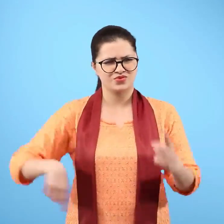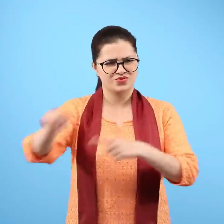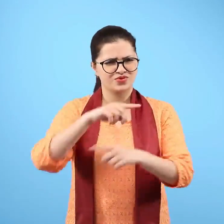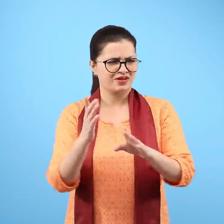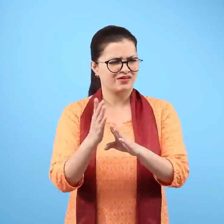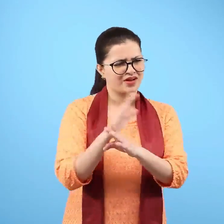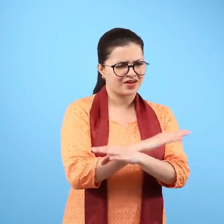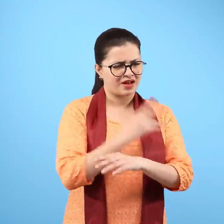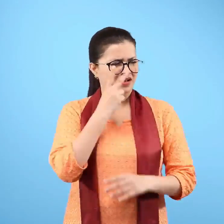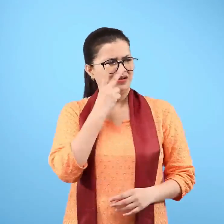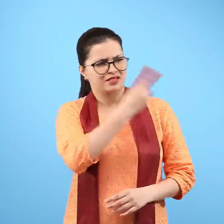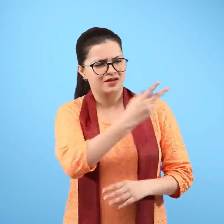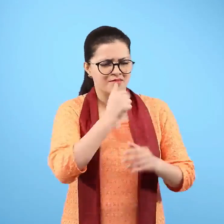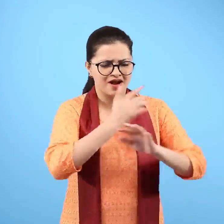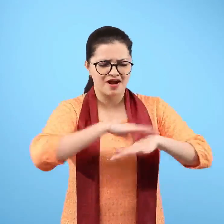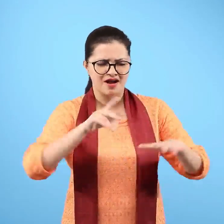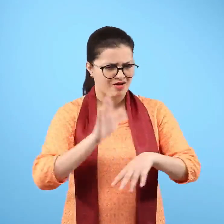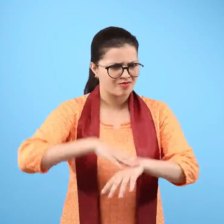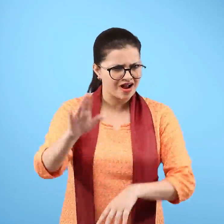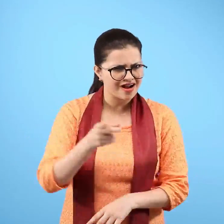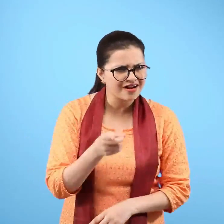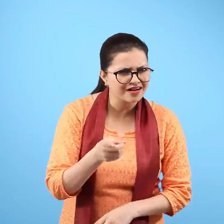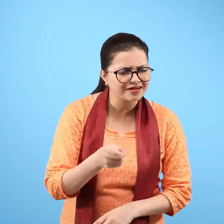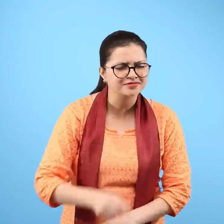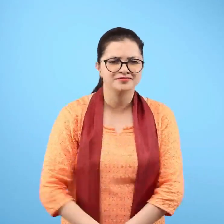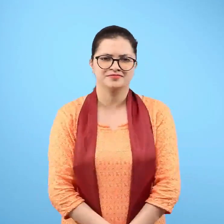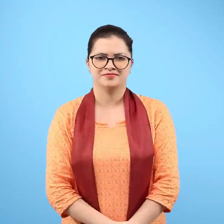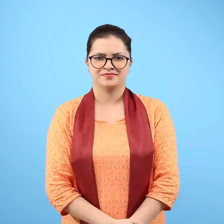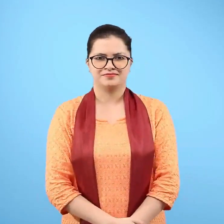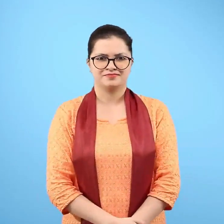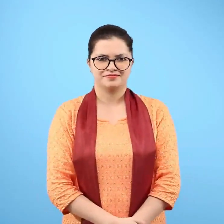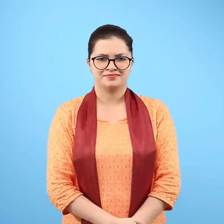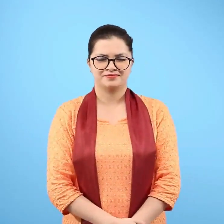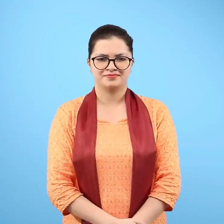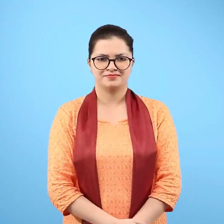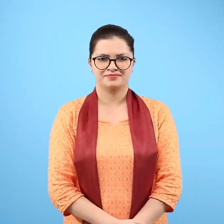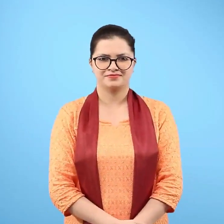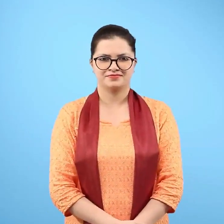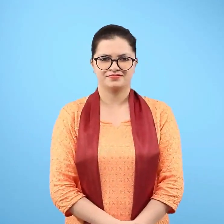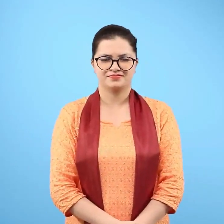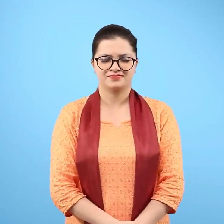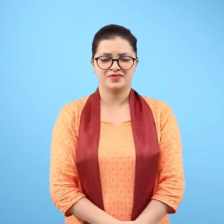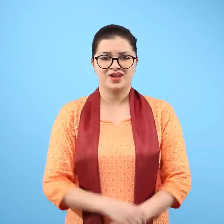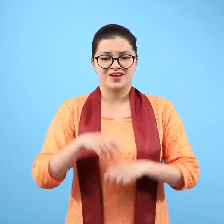there is a picture of Bala standing on the sea coast looking towards the sea. Have you seen the